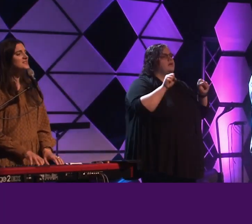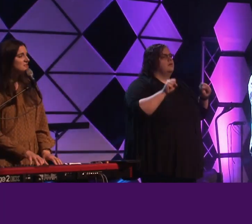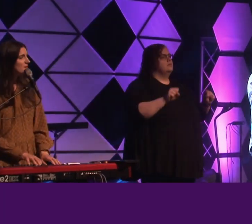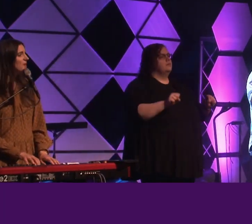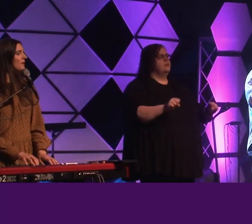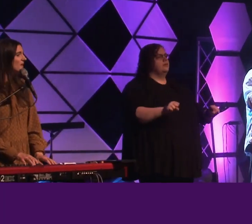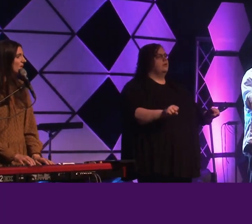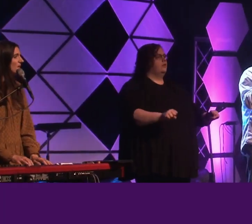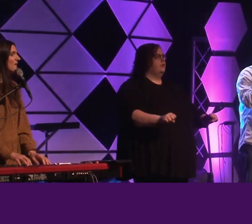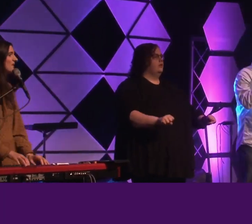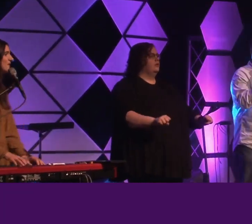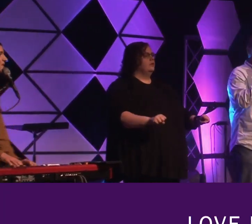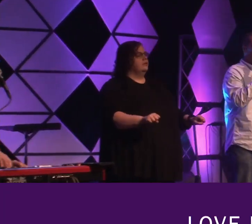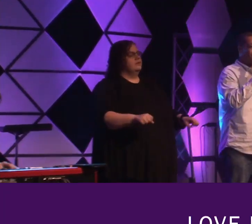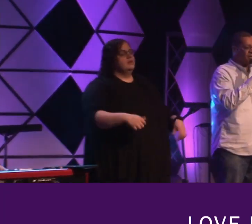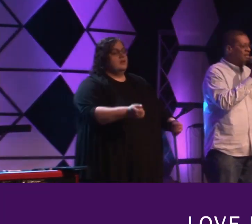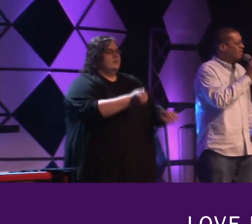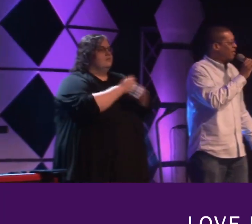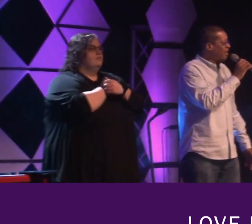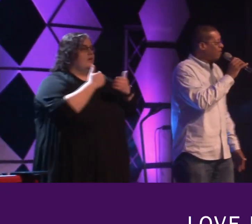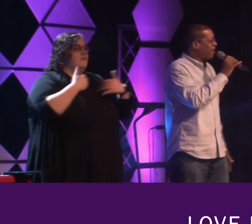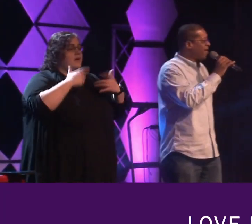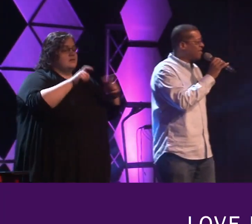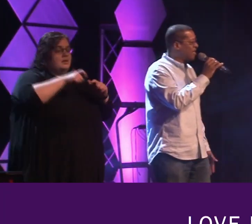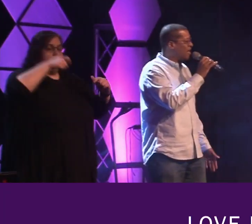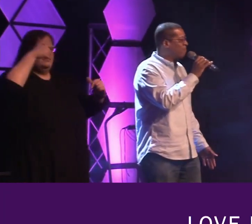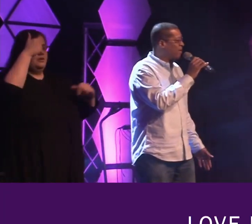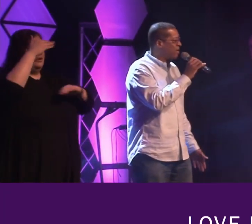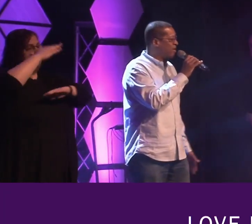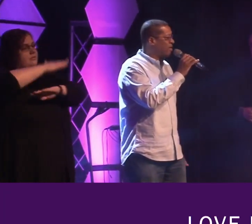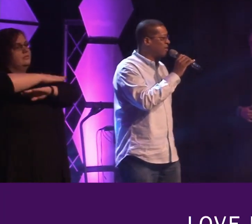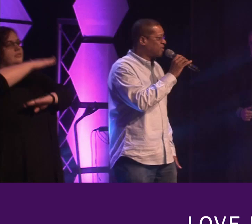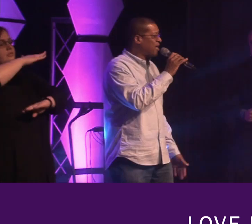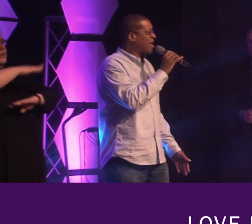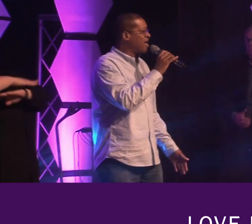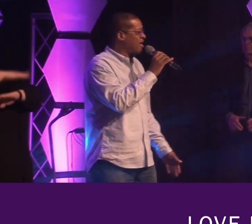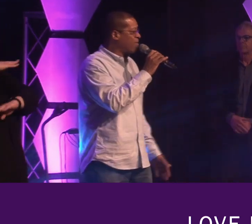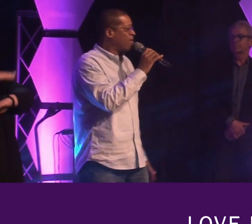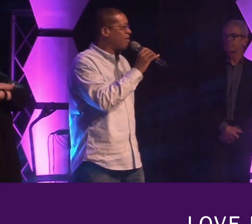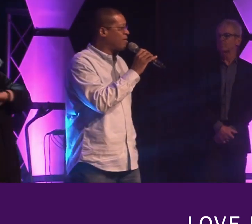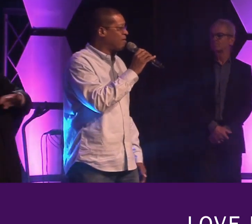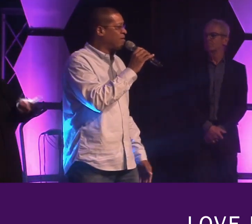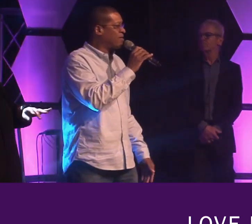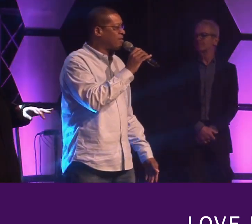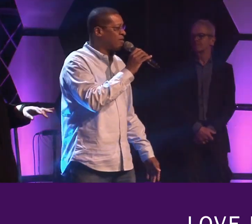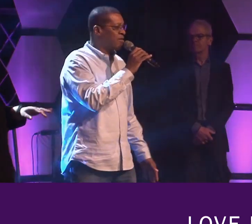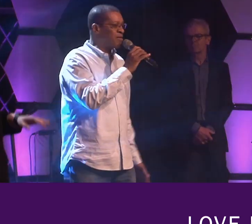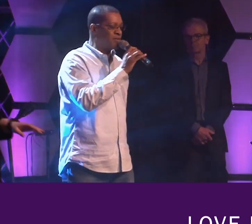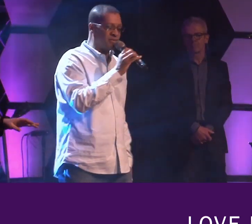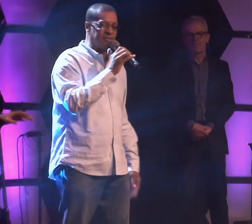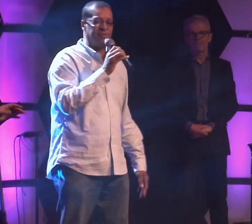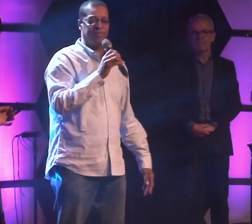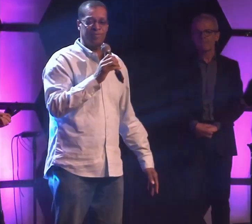is able. Love has a bigger table.